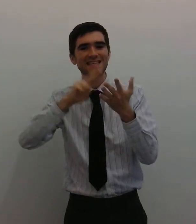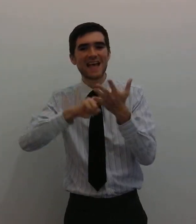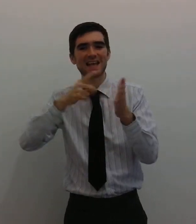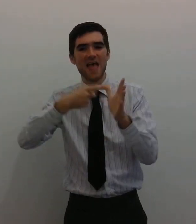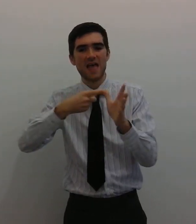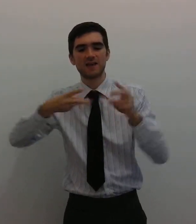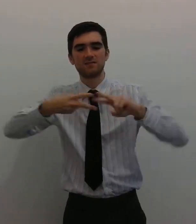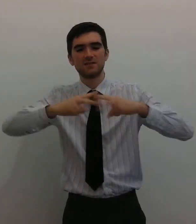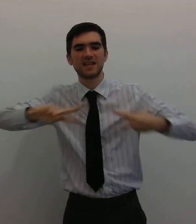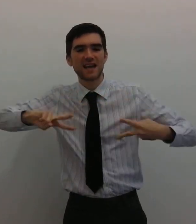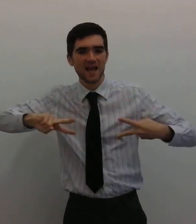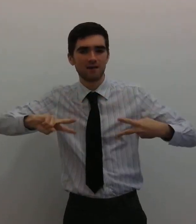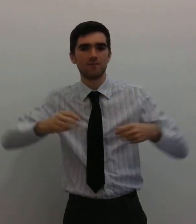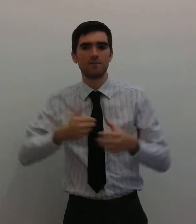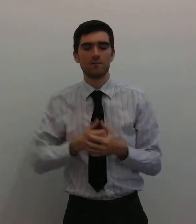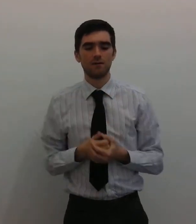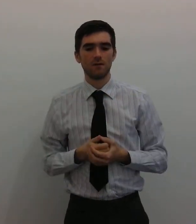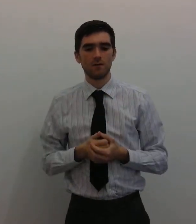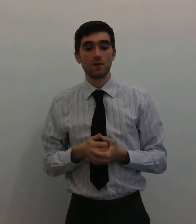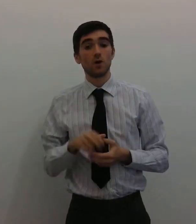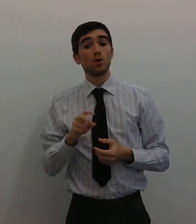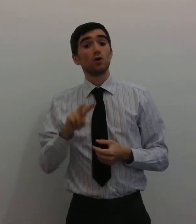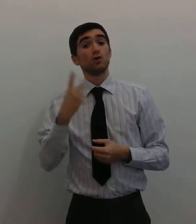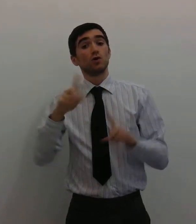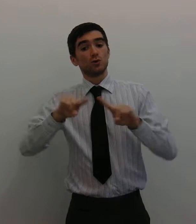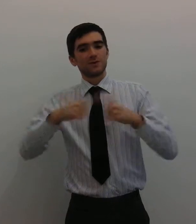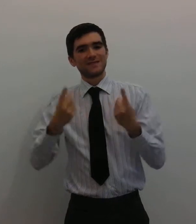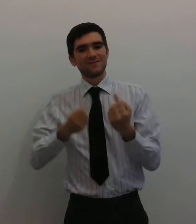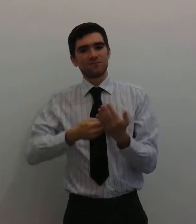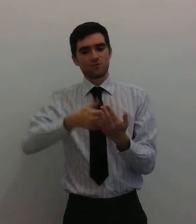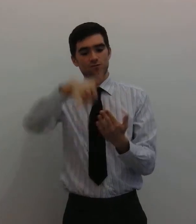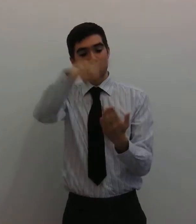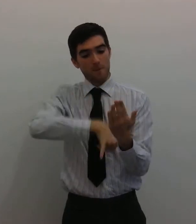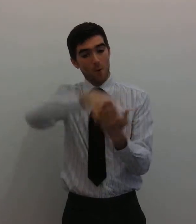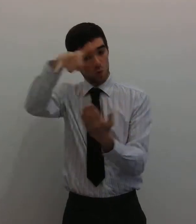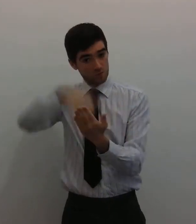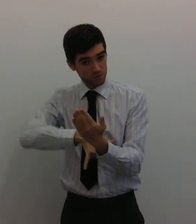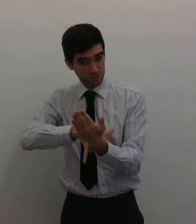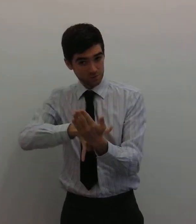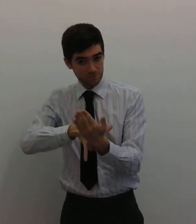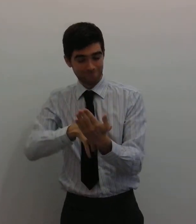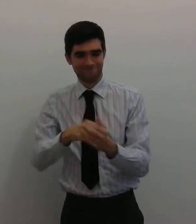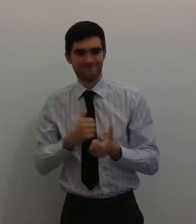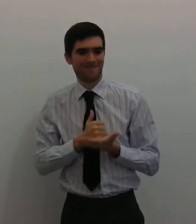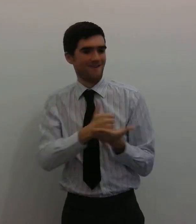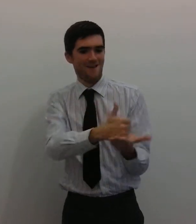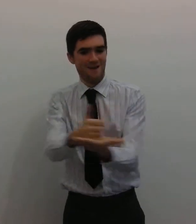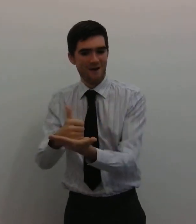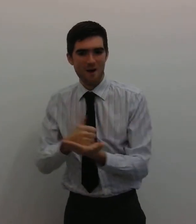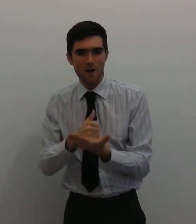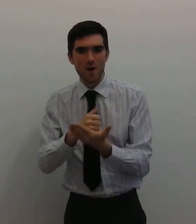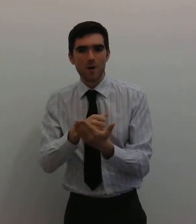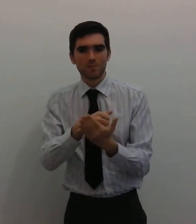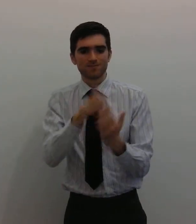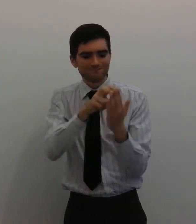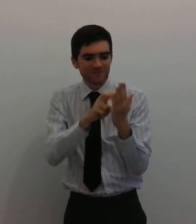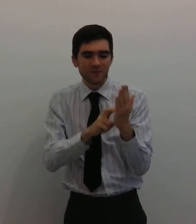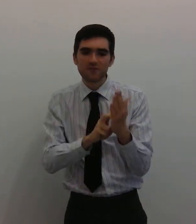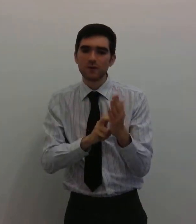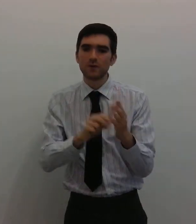There will be two different reports to help you with completing the Precedent H. The first one will be something that you can